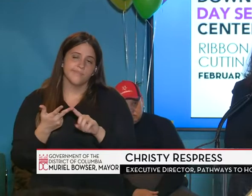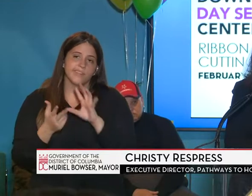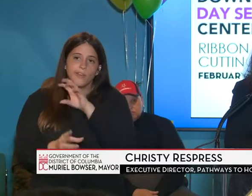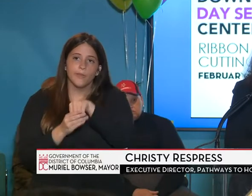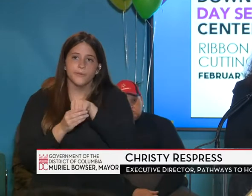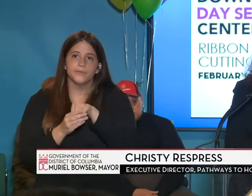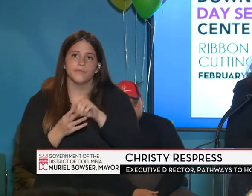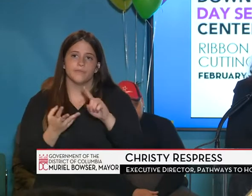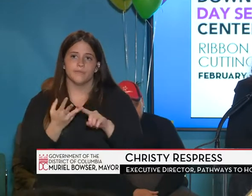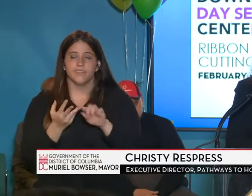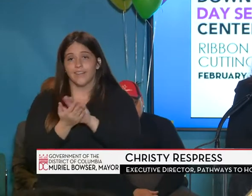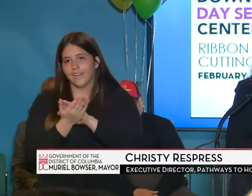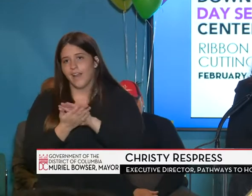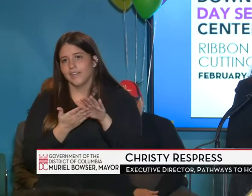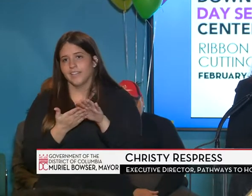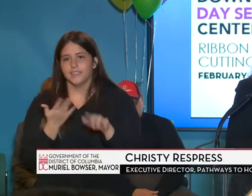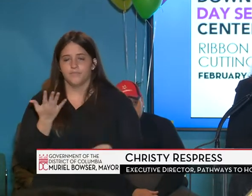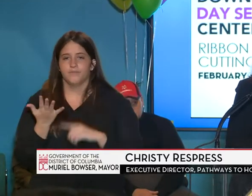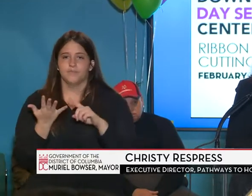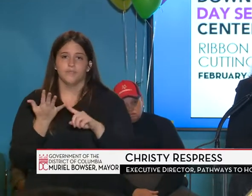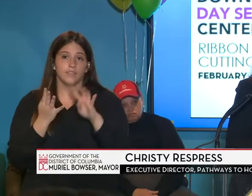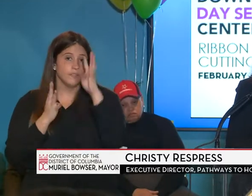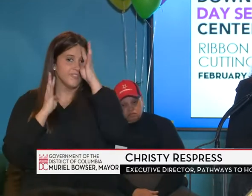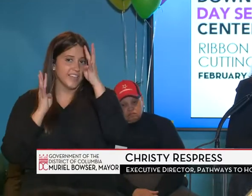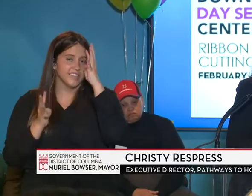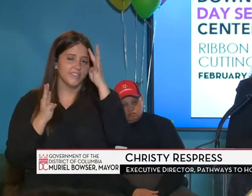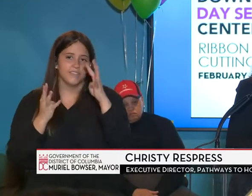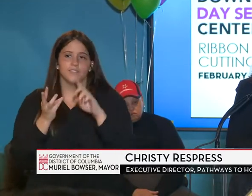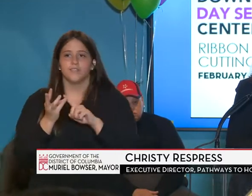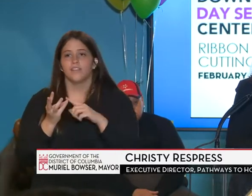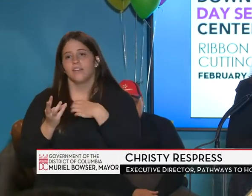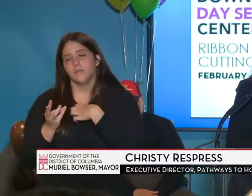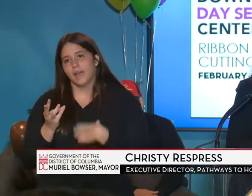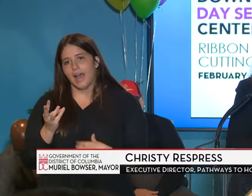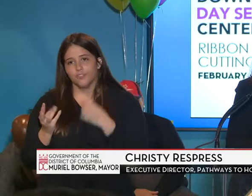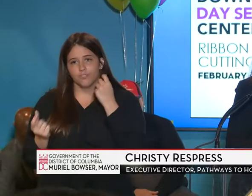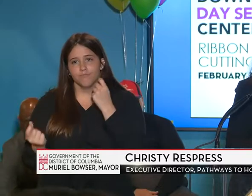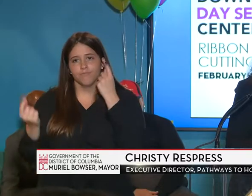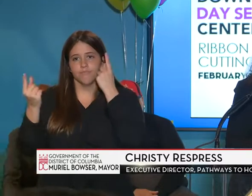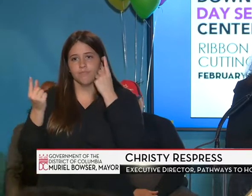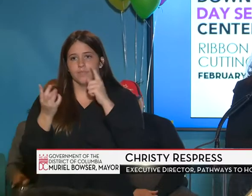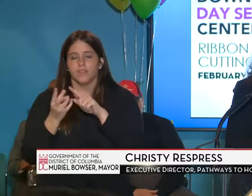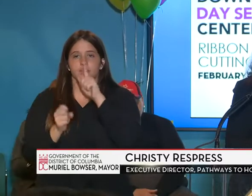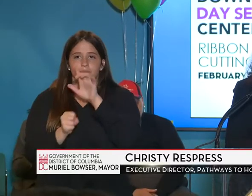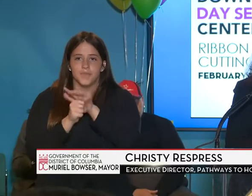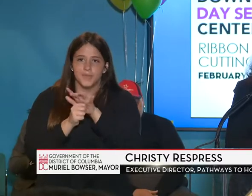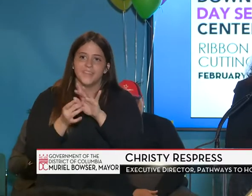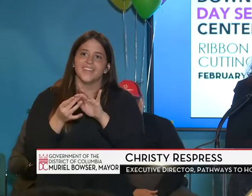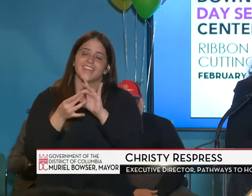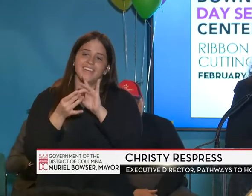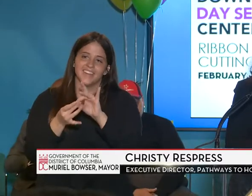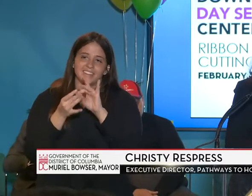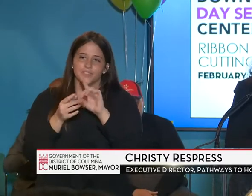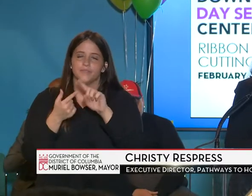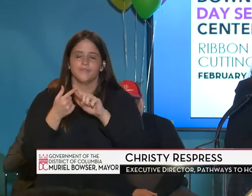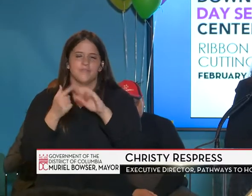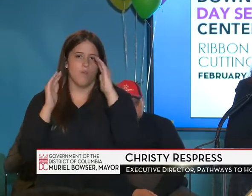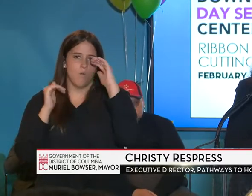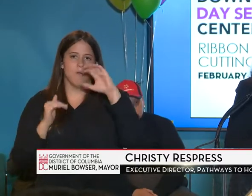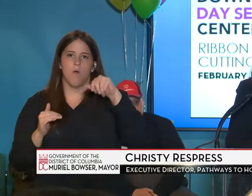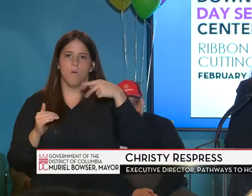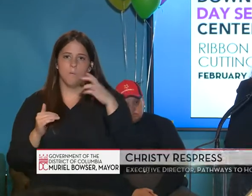inclusion, kindness, creativity, compassion, commitment, connection, and